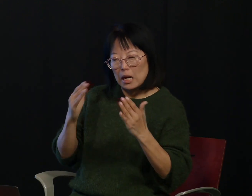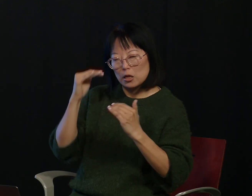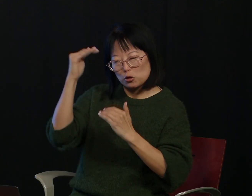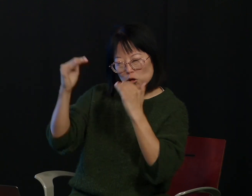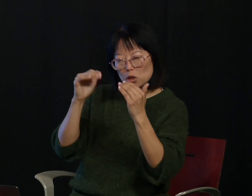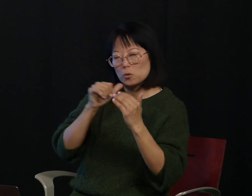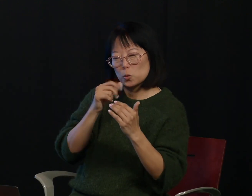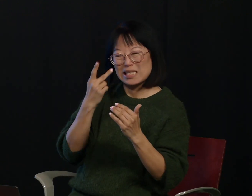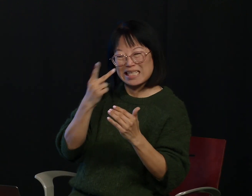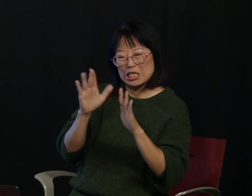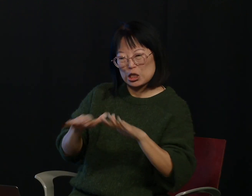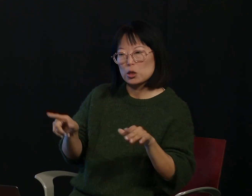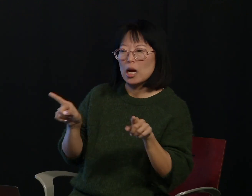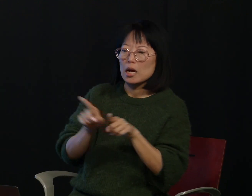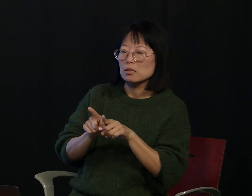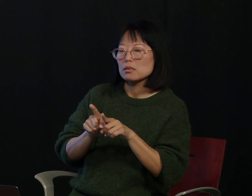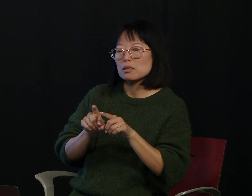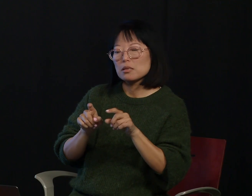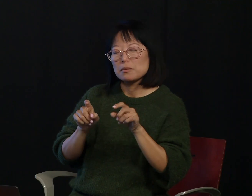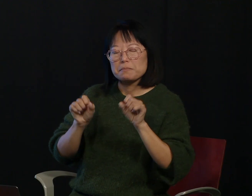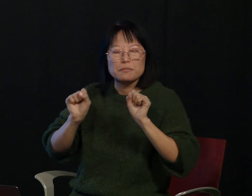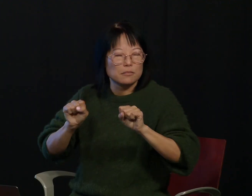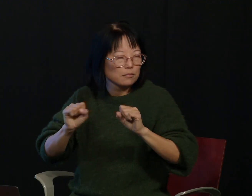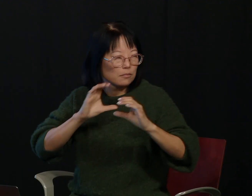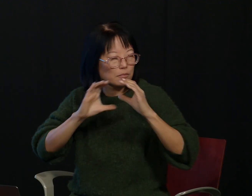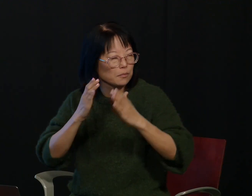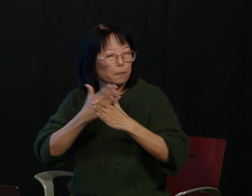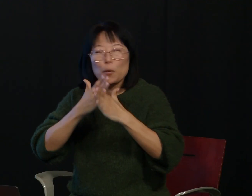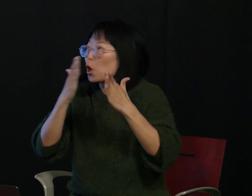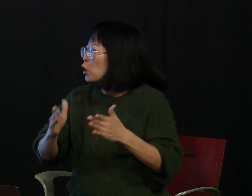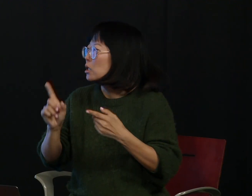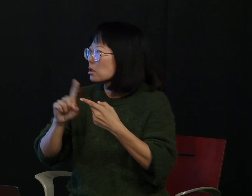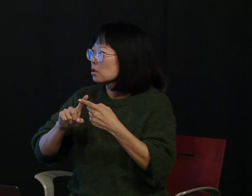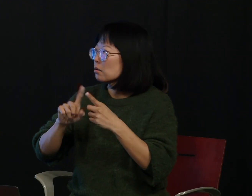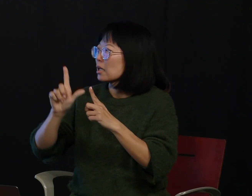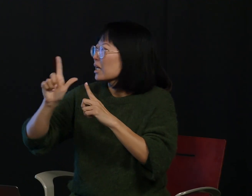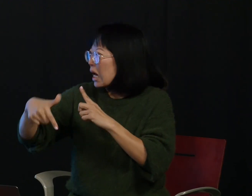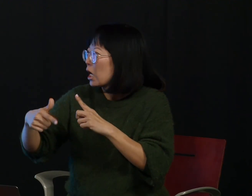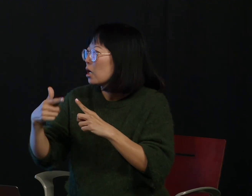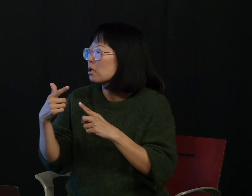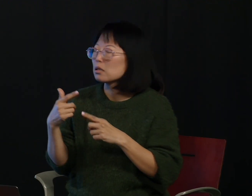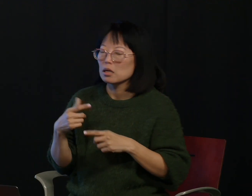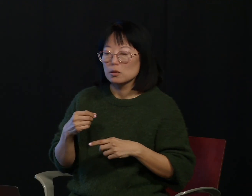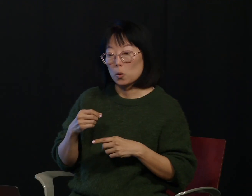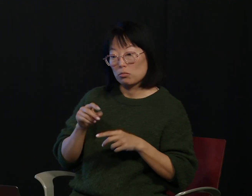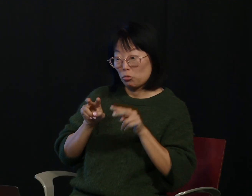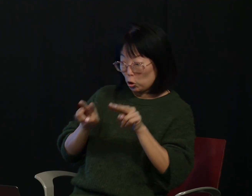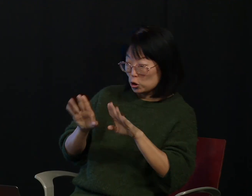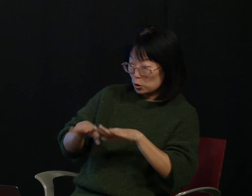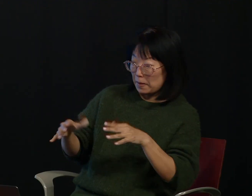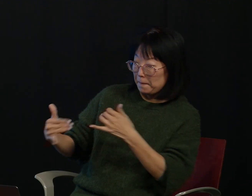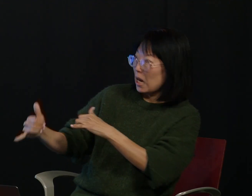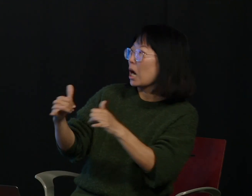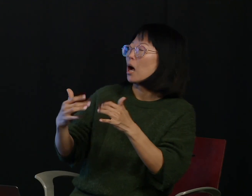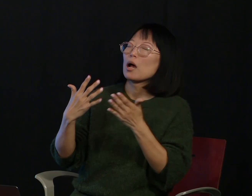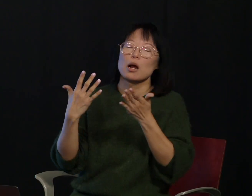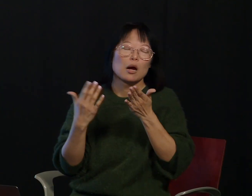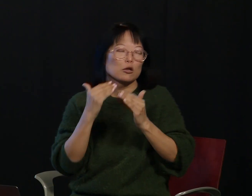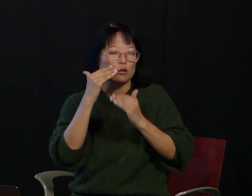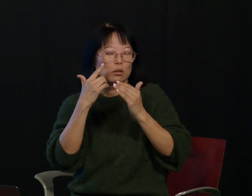Many adults don't see children as potential communication partners until later in life. They see the children playing. The